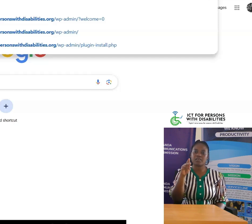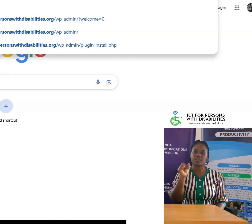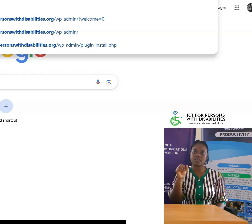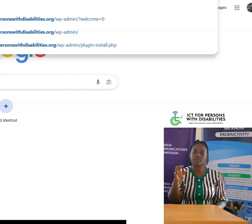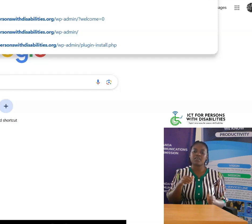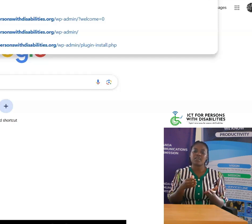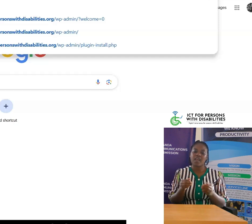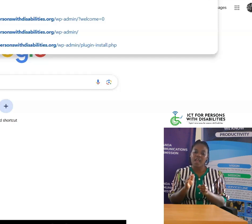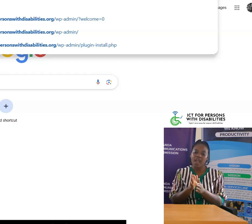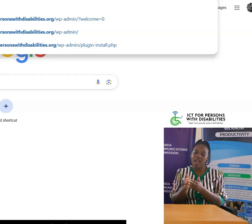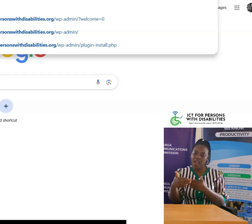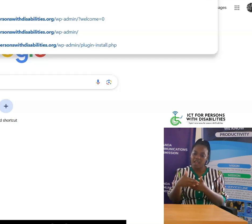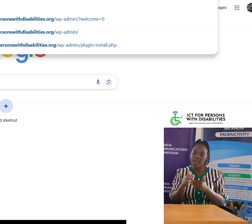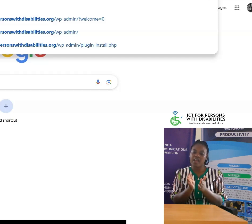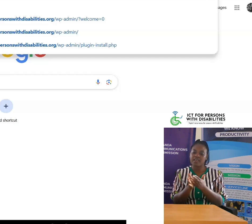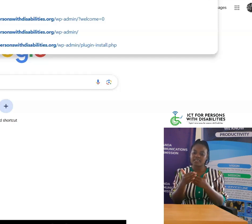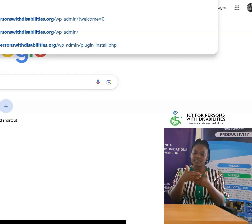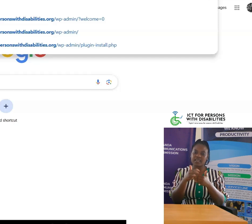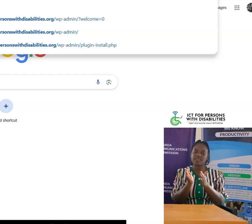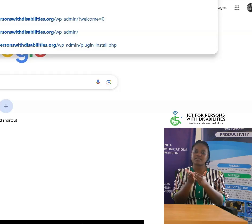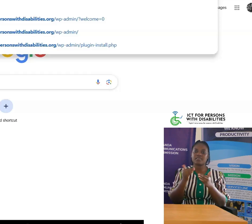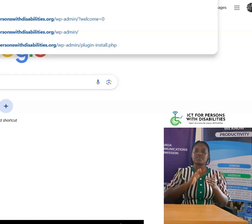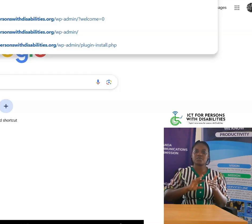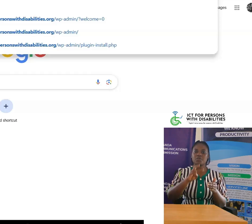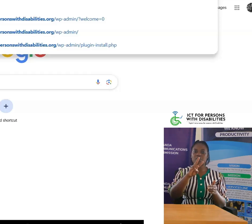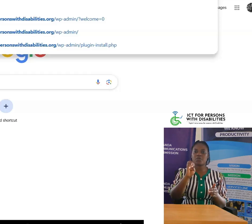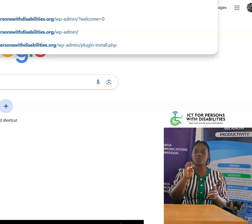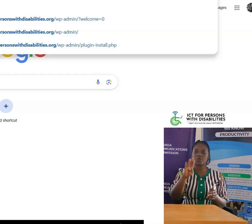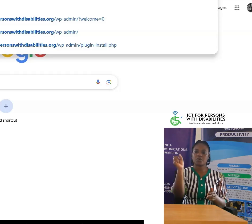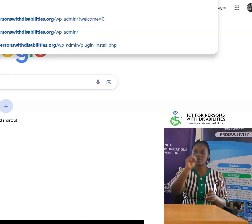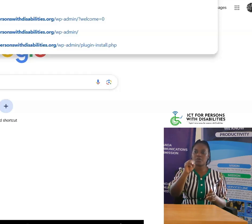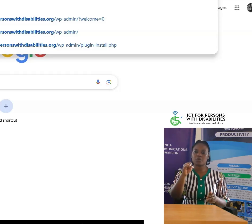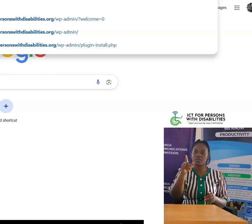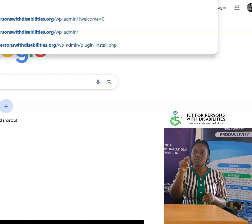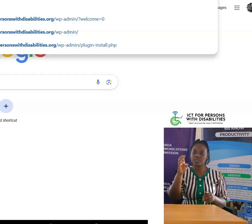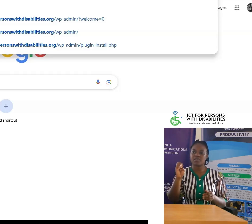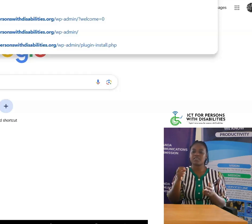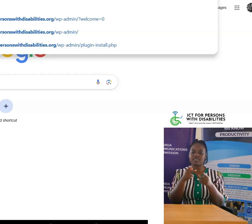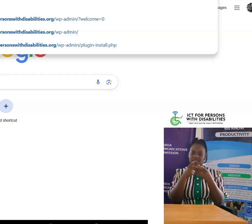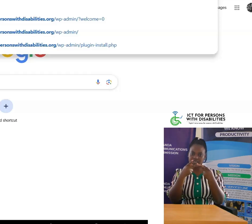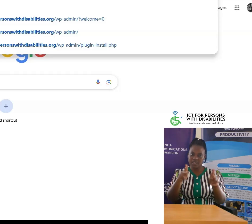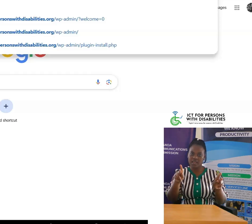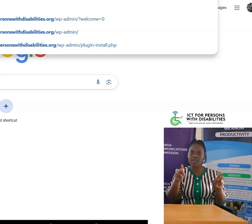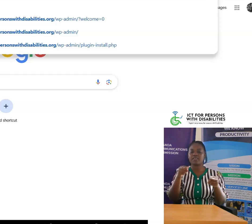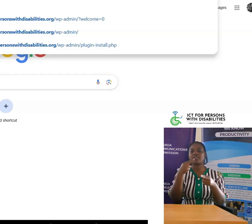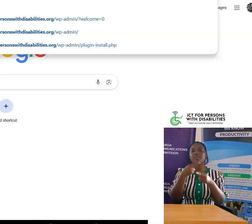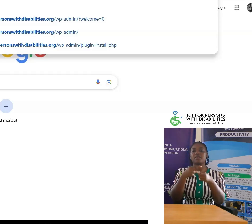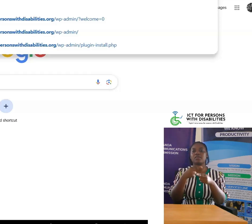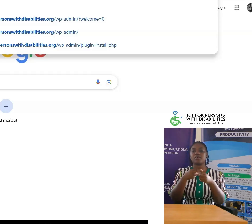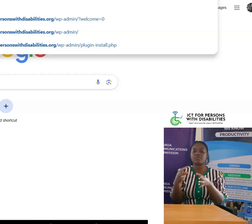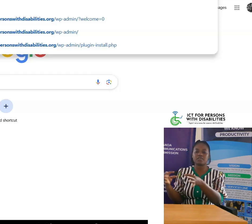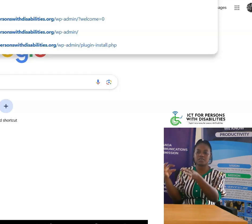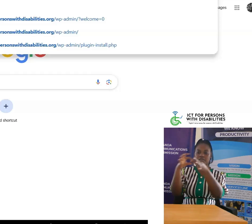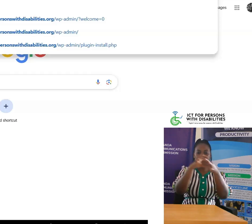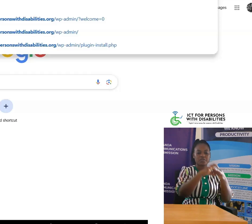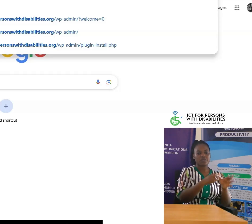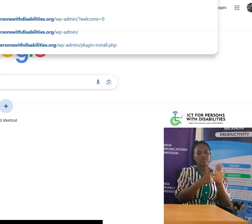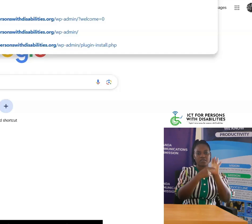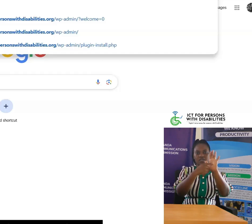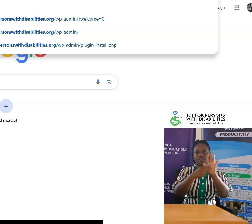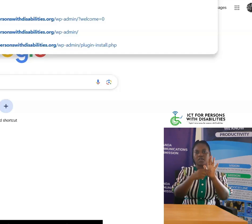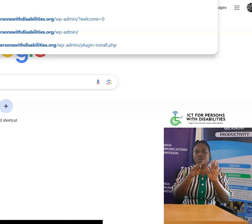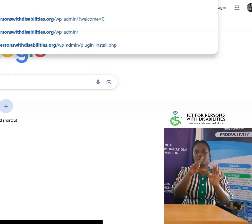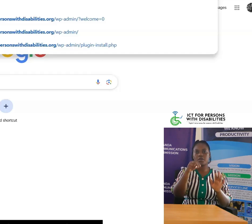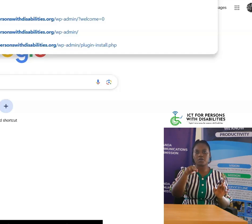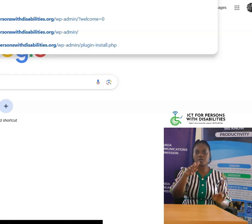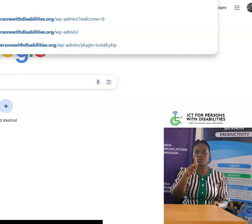on your web browser. So any web browser that you're using, maybe Google Chrome, Microsoft Edge, any,